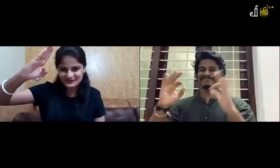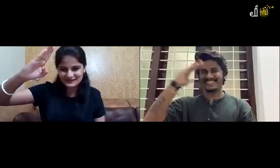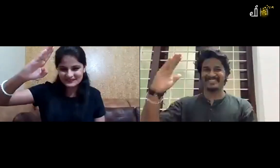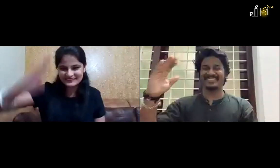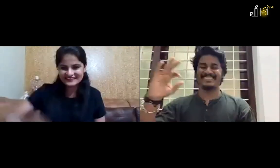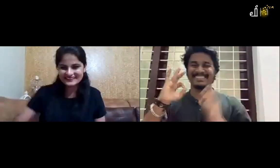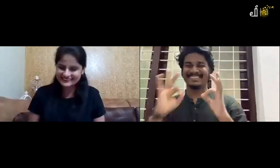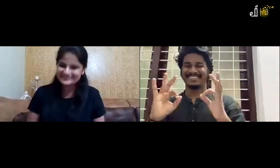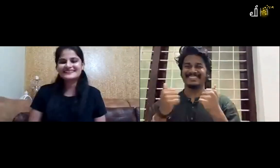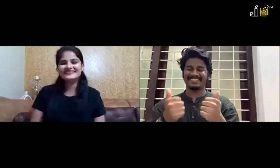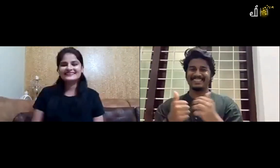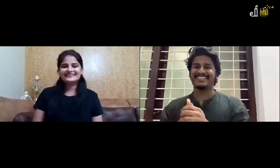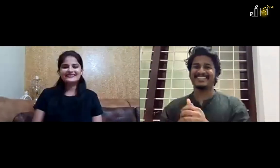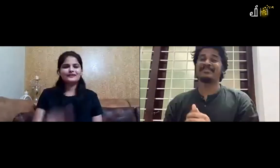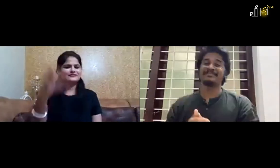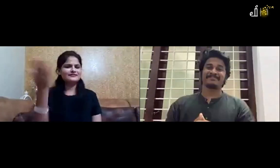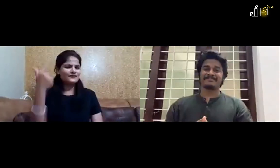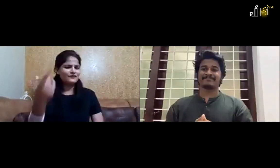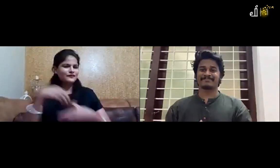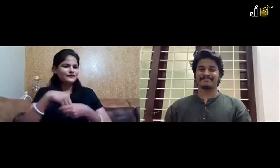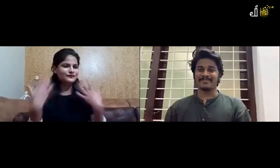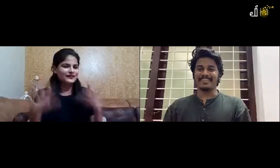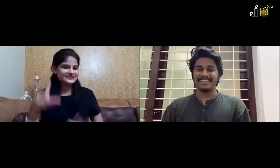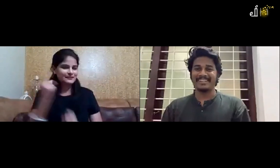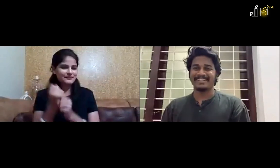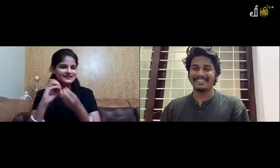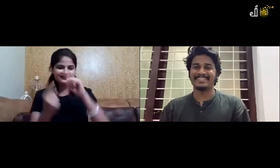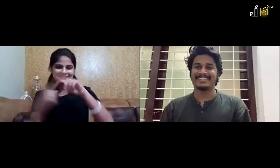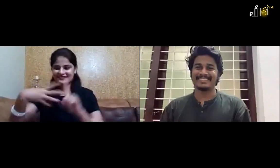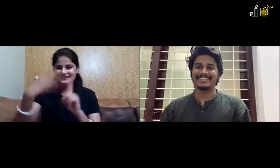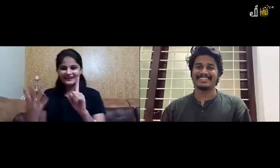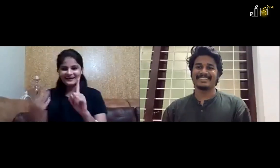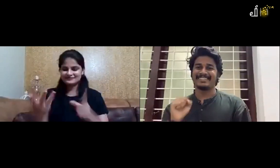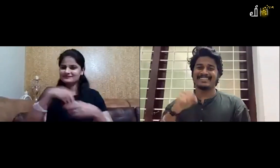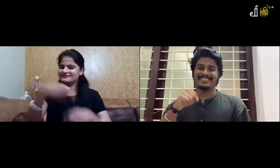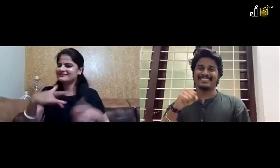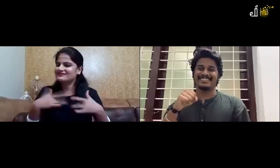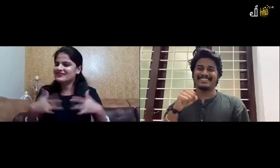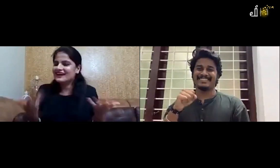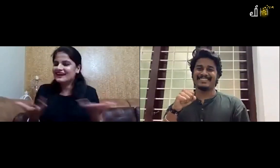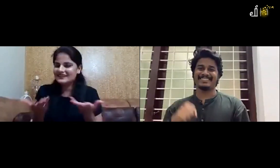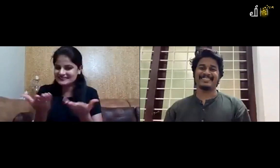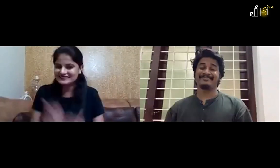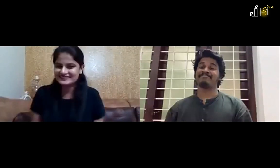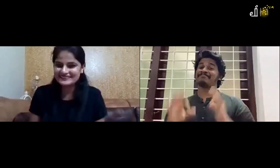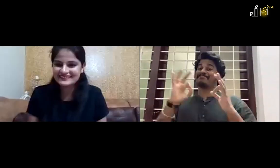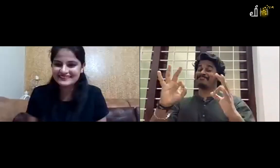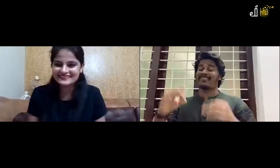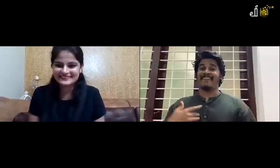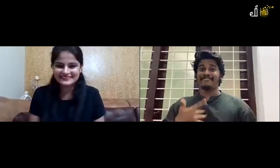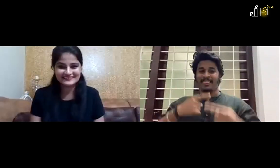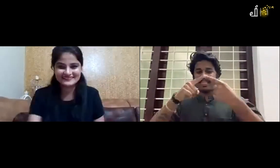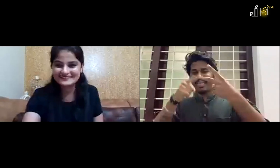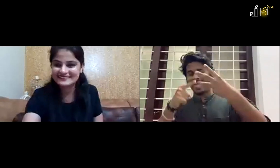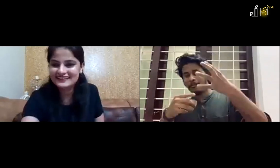Hello. Hi, Ashwin. Hi, hi. So which one did you attend? You attended the LGBTQ, the Pride